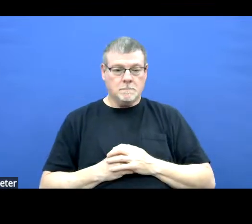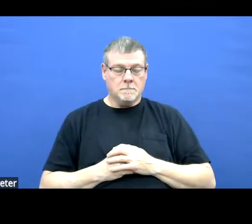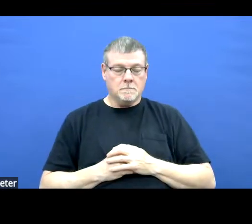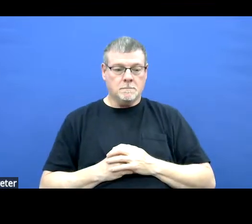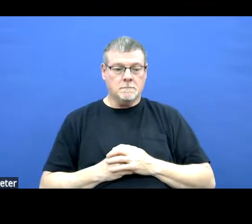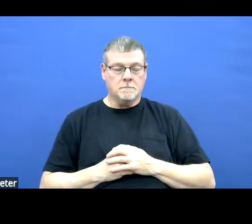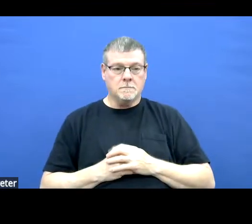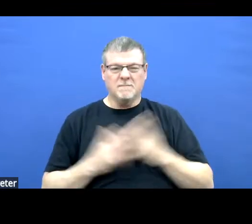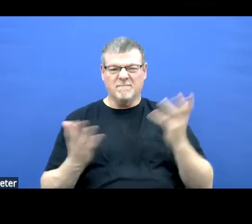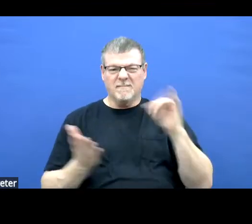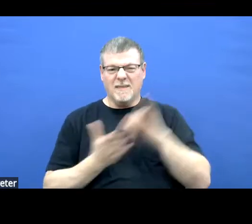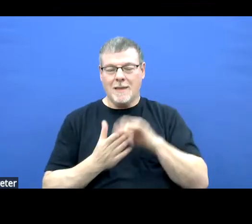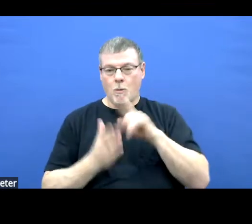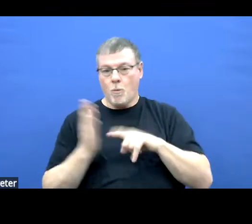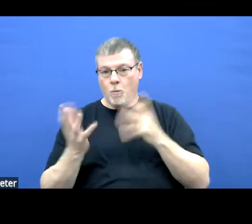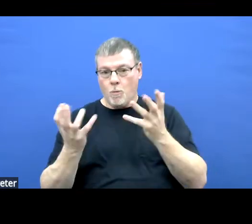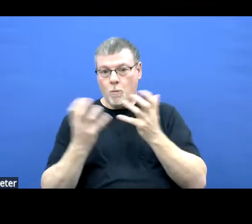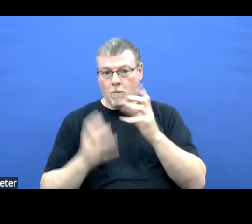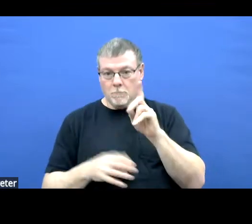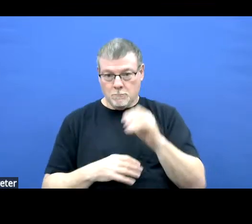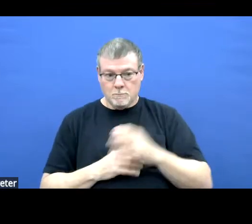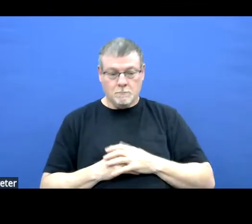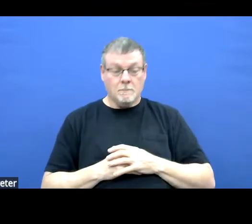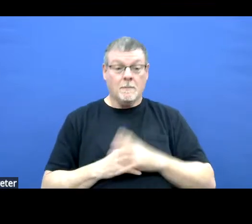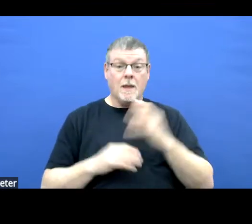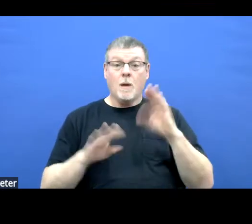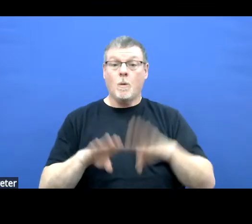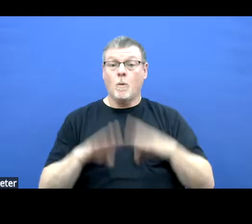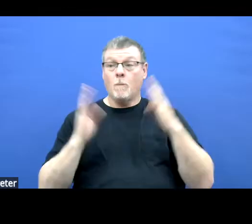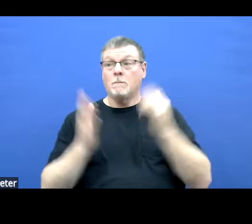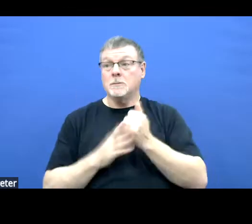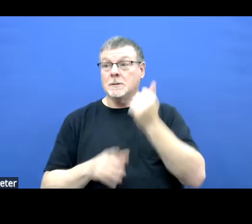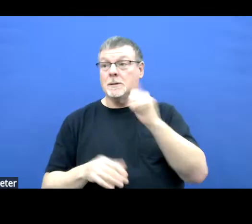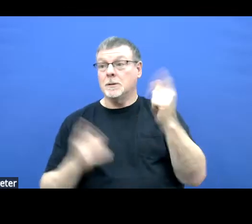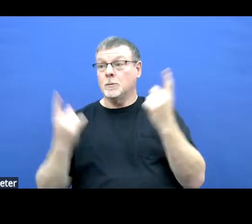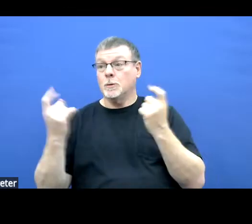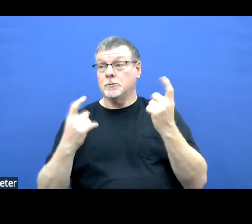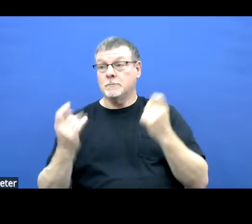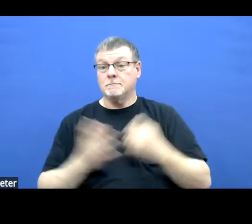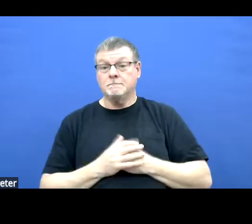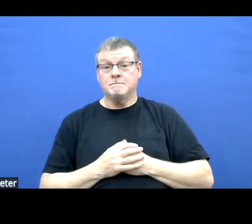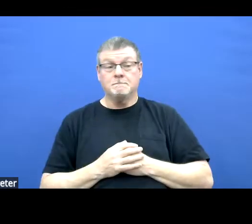uses. So that's what we're looking to do. And I'll open it up to any questions.